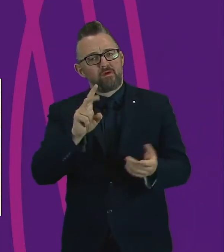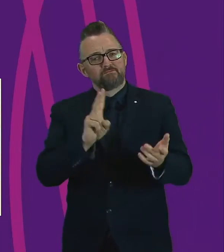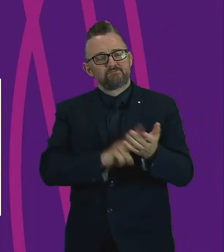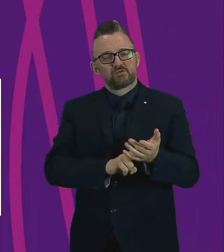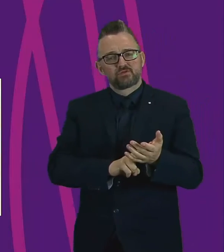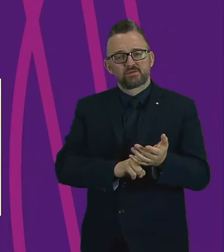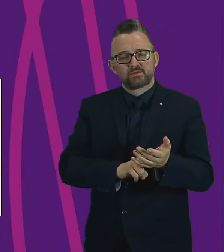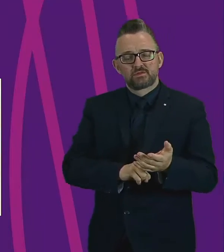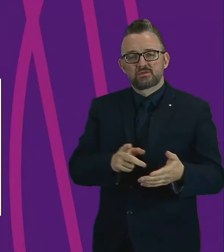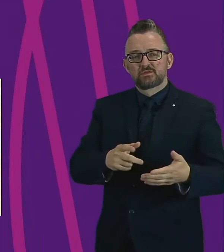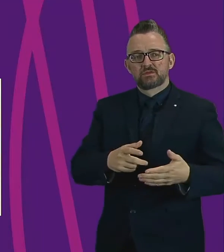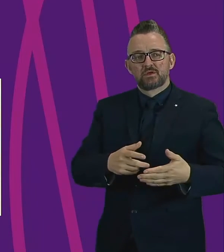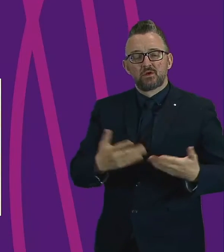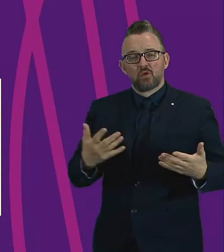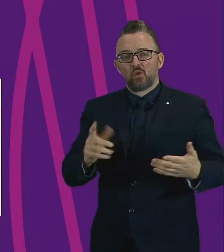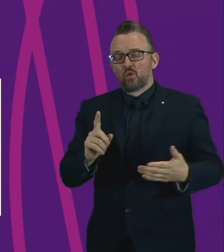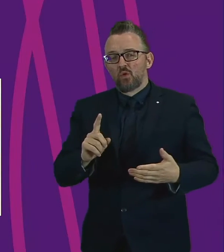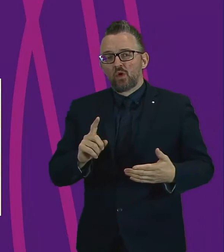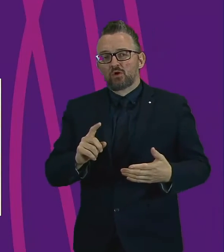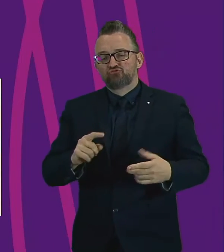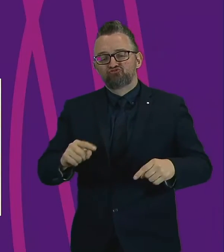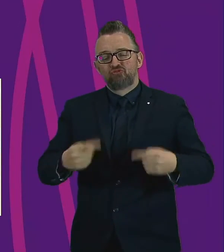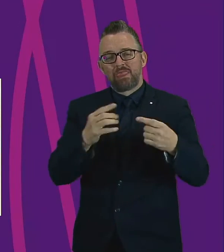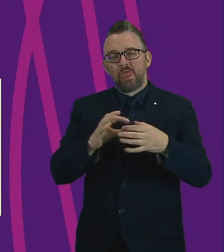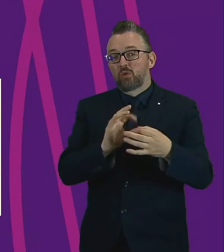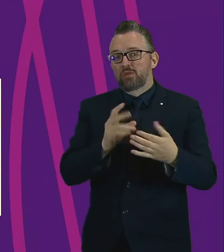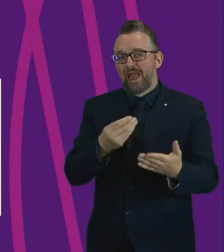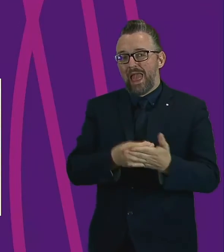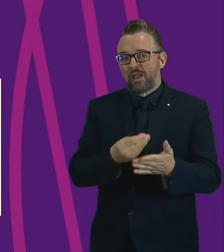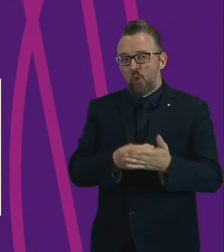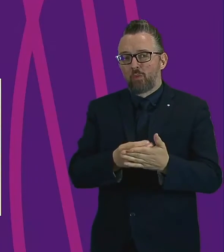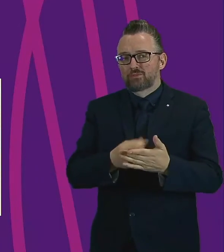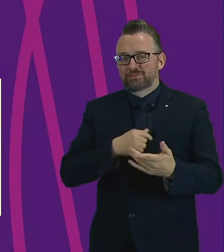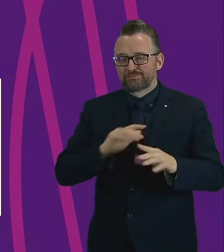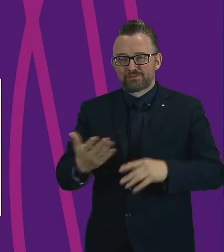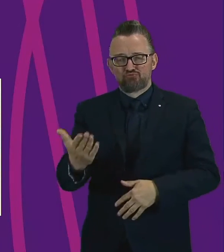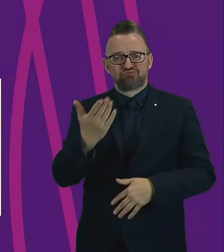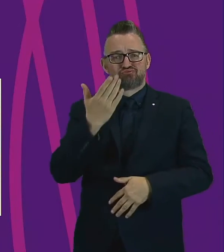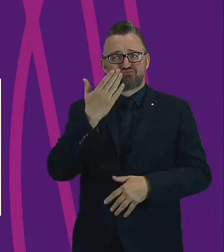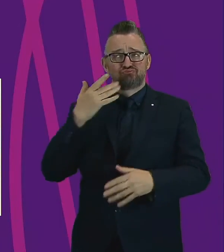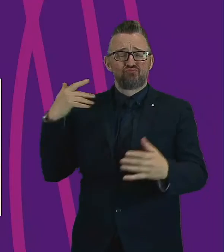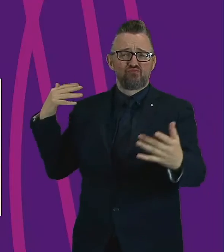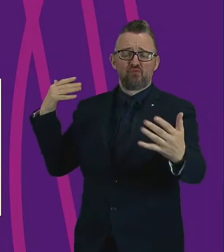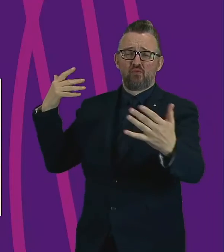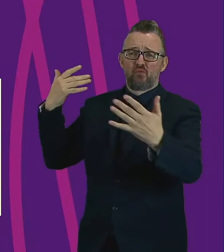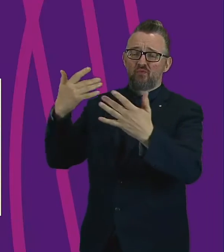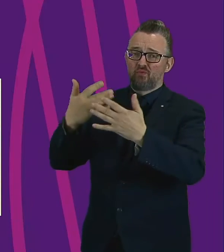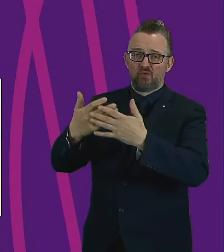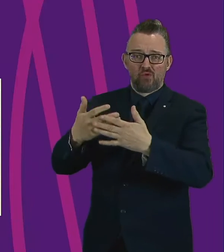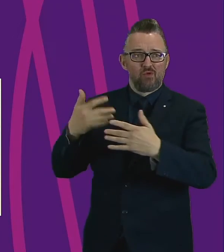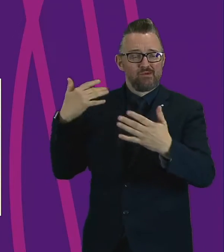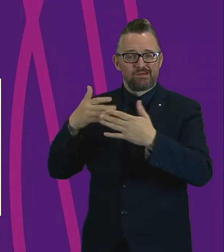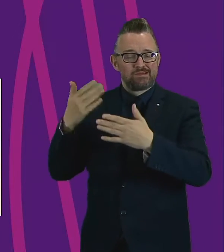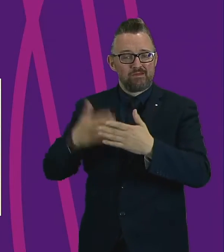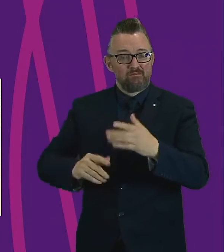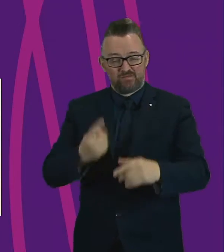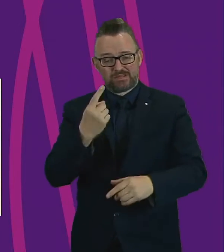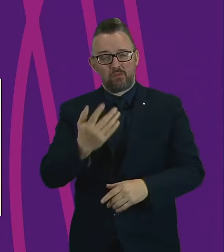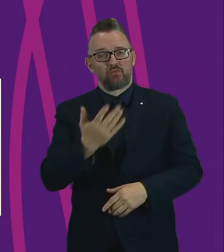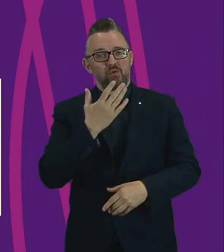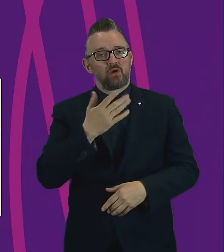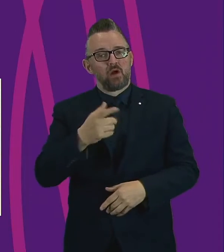is the biggest economic challenge we have faced, perhaps that which we have ever faced. Our plan must revolve